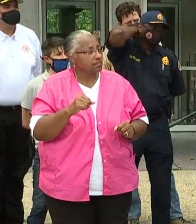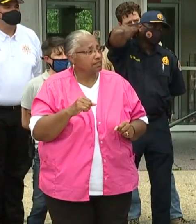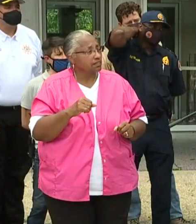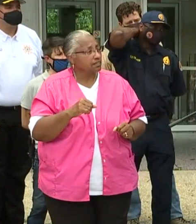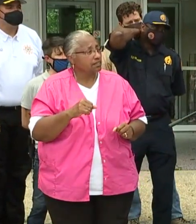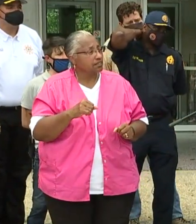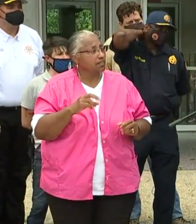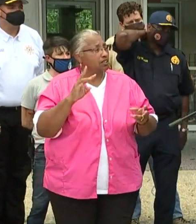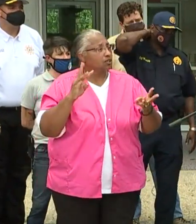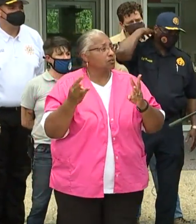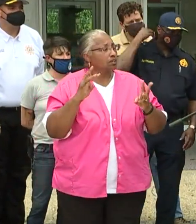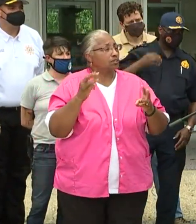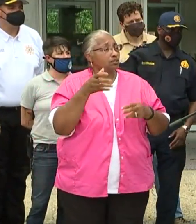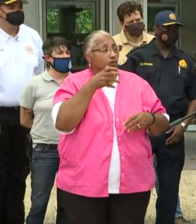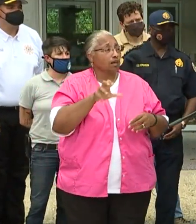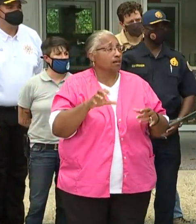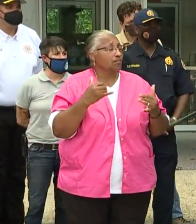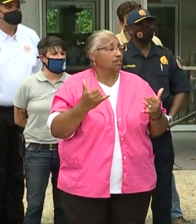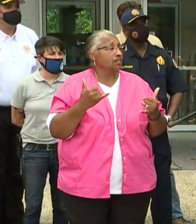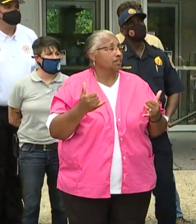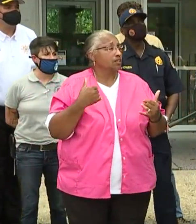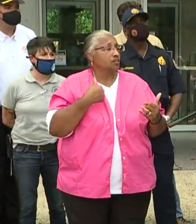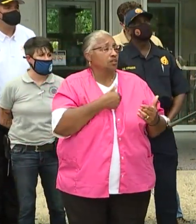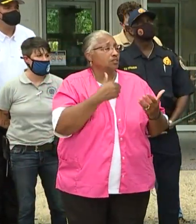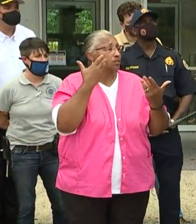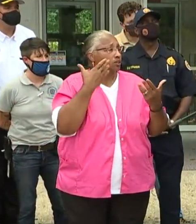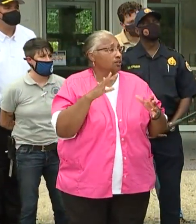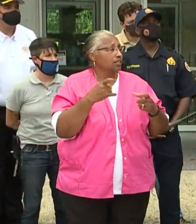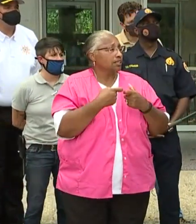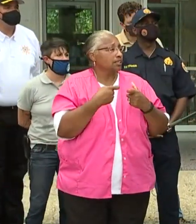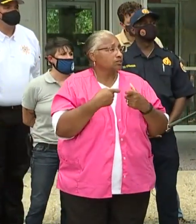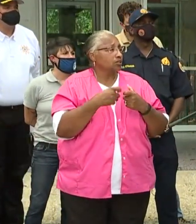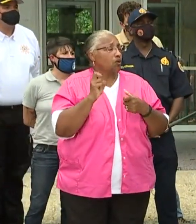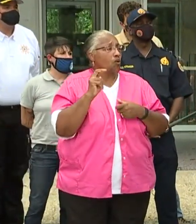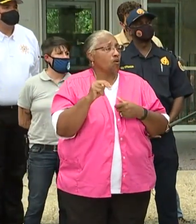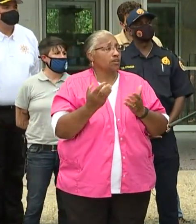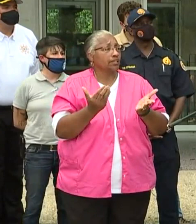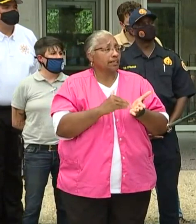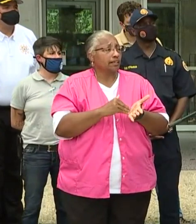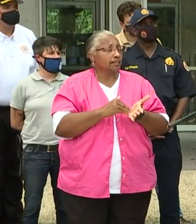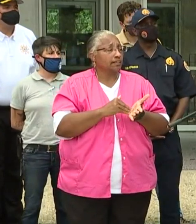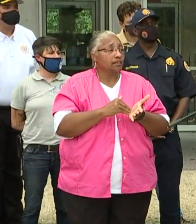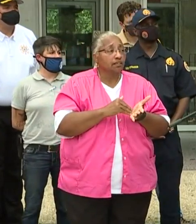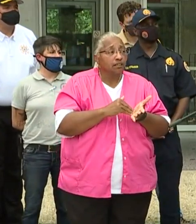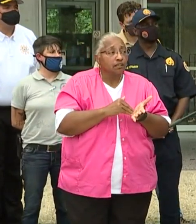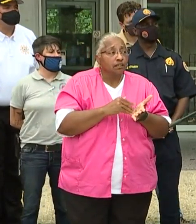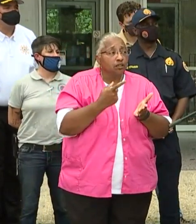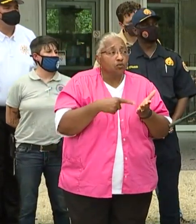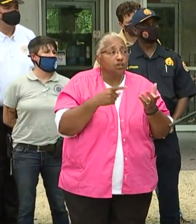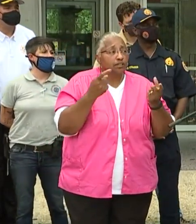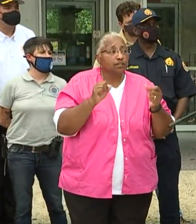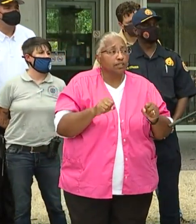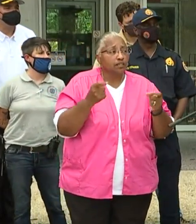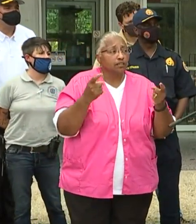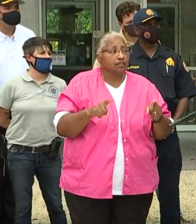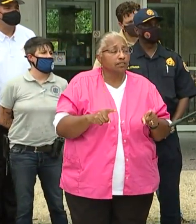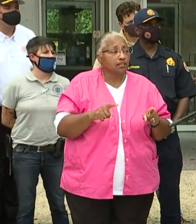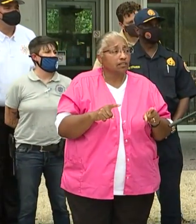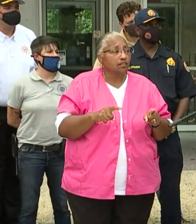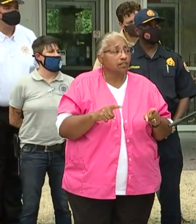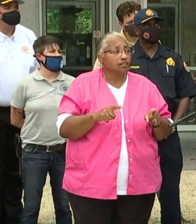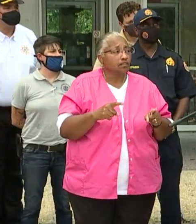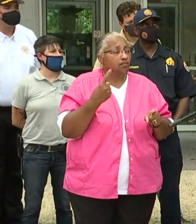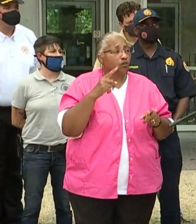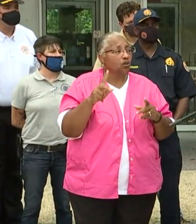I mean, the weather is so hot right now. We don't know when the electricity is going to be back on. What can be done to